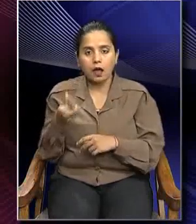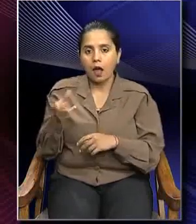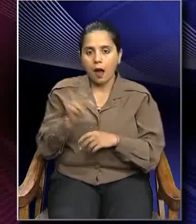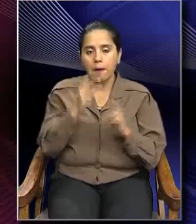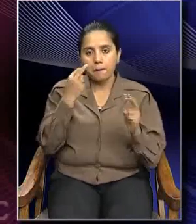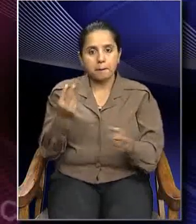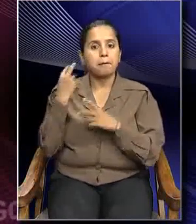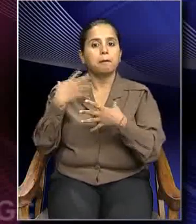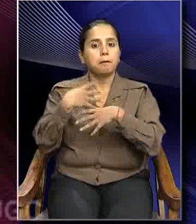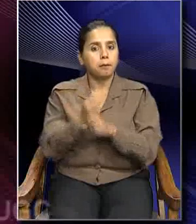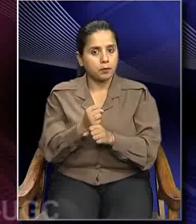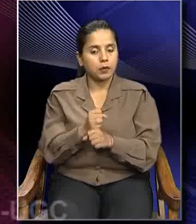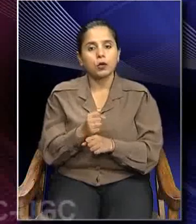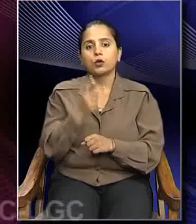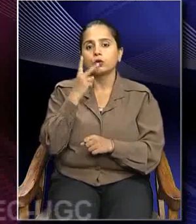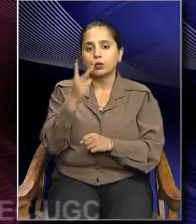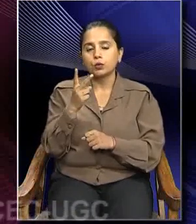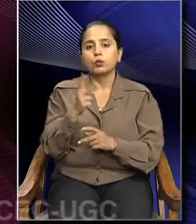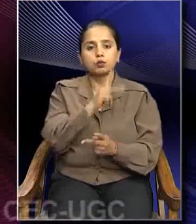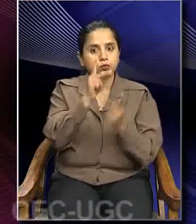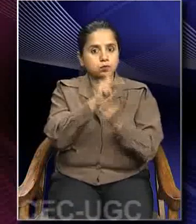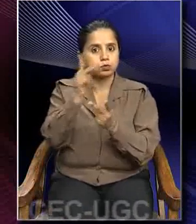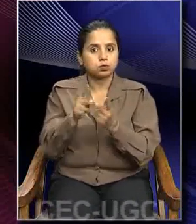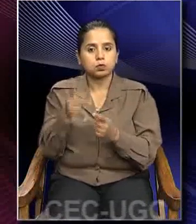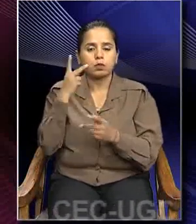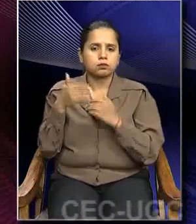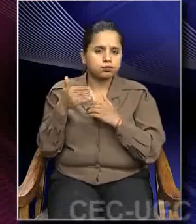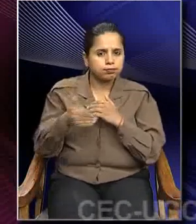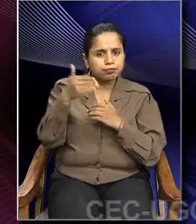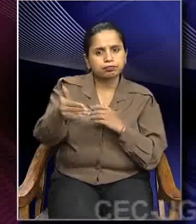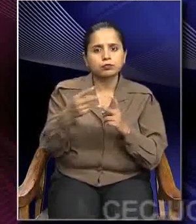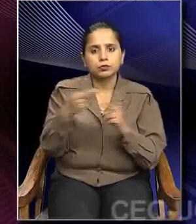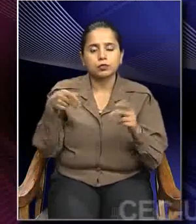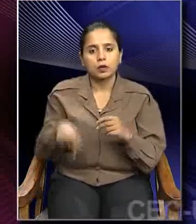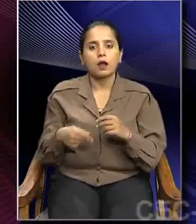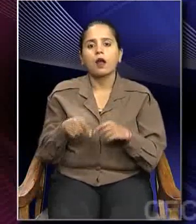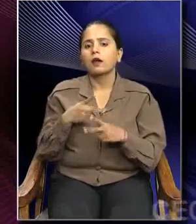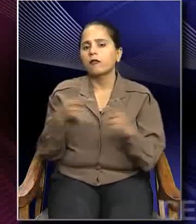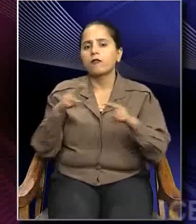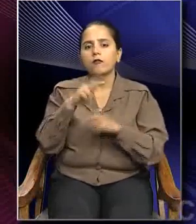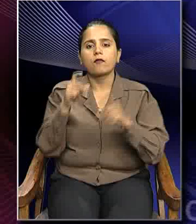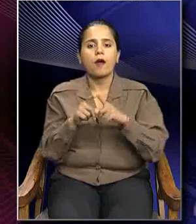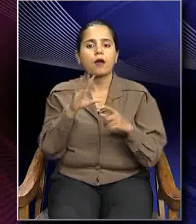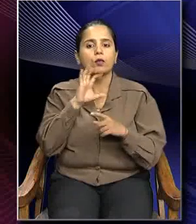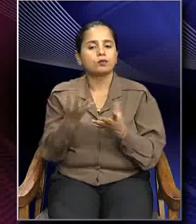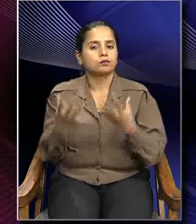reconcile two apparently inconsistent perceived facts.